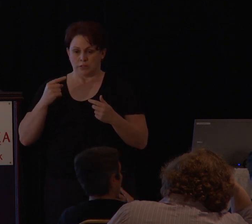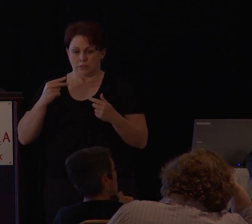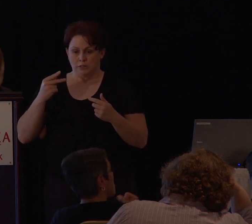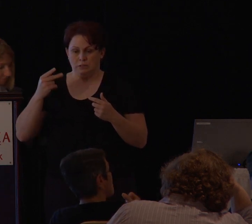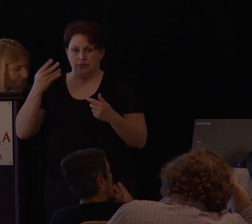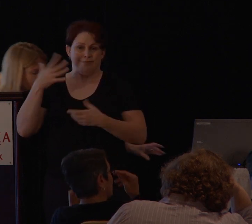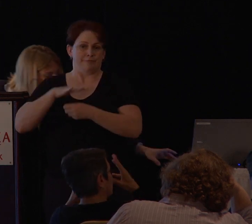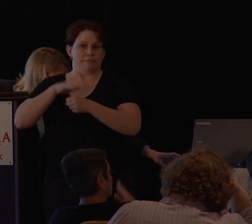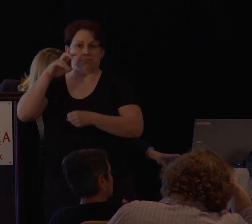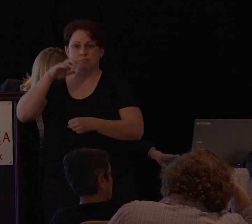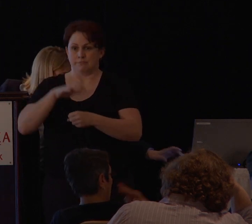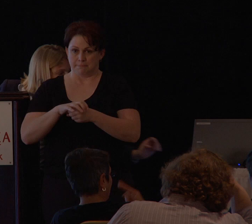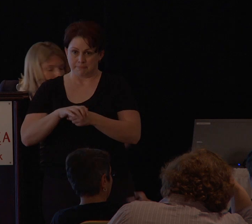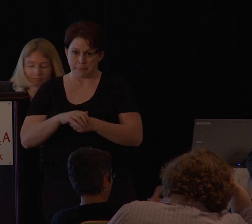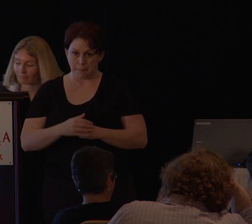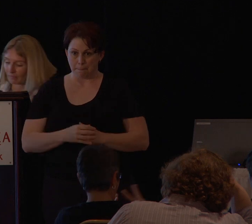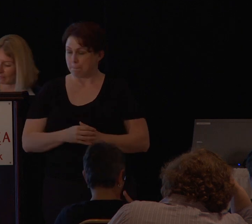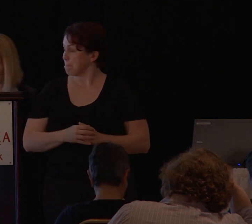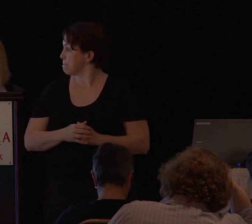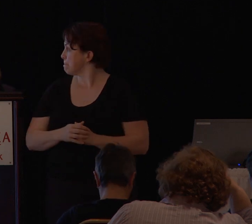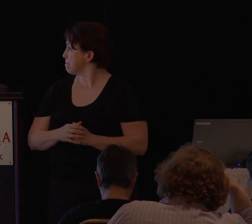level.